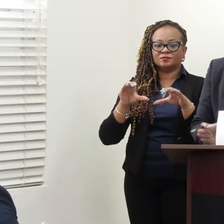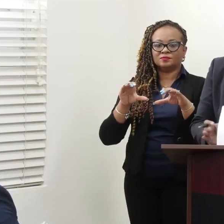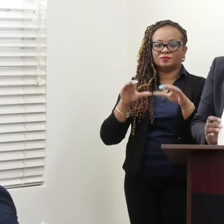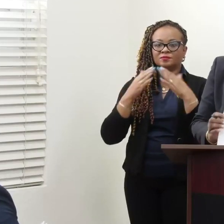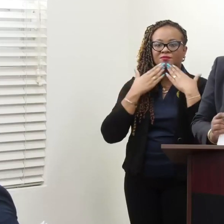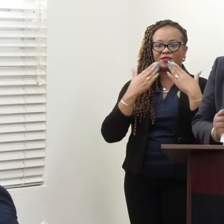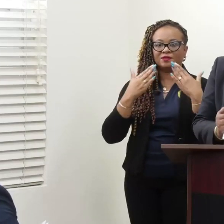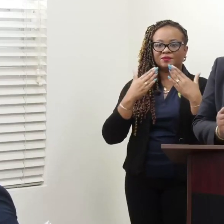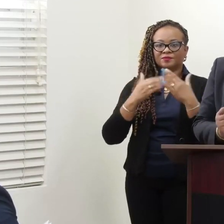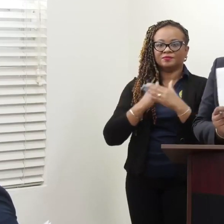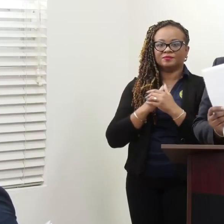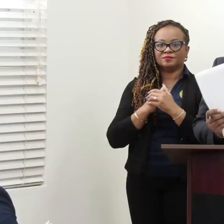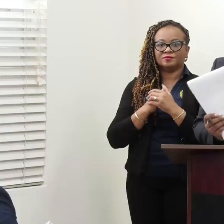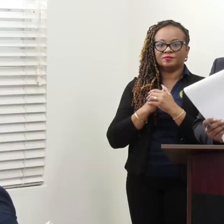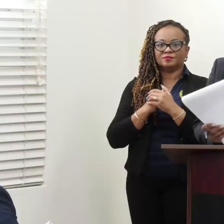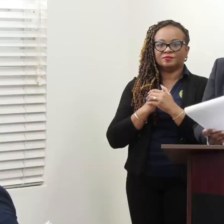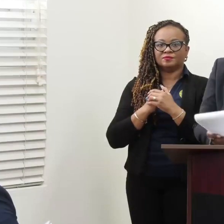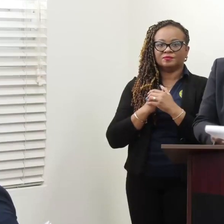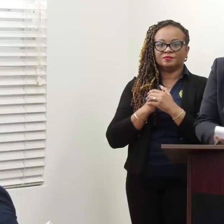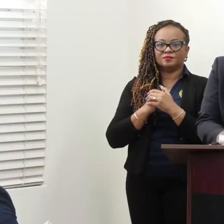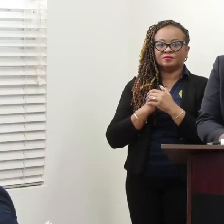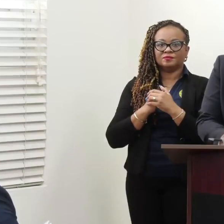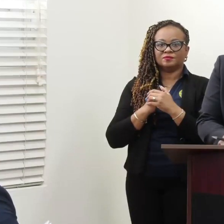Thank you. You again.